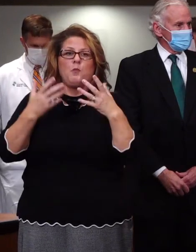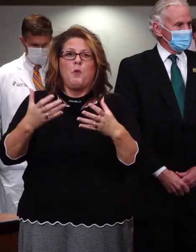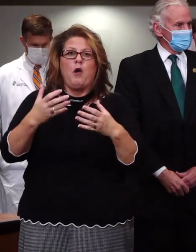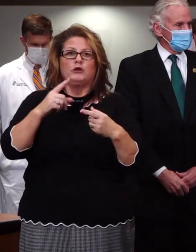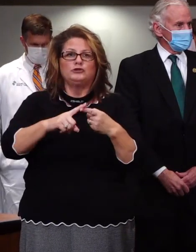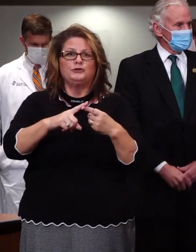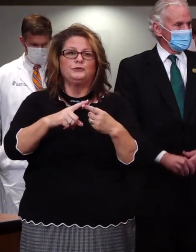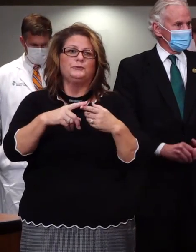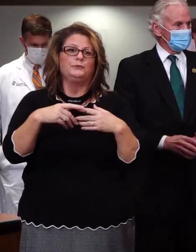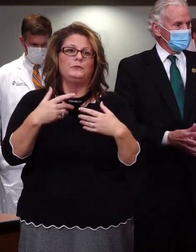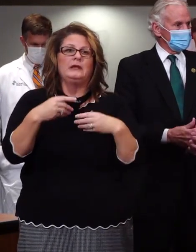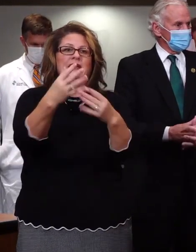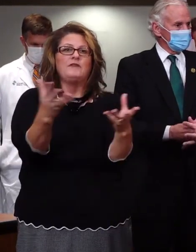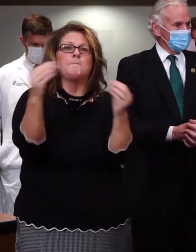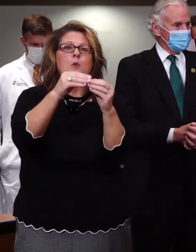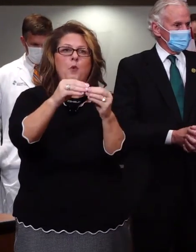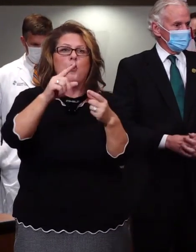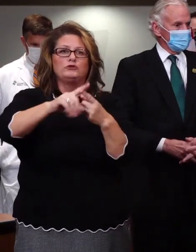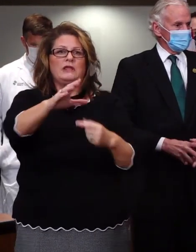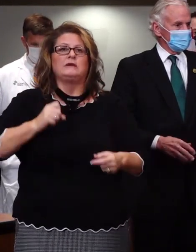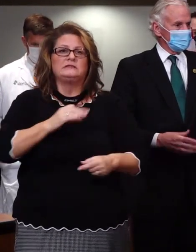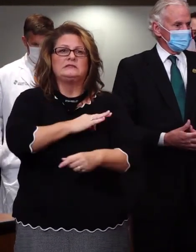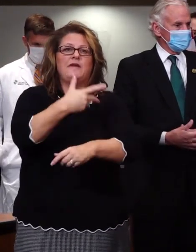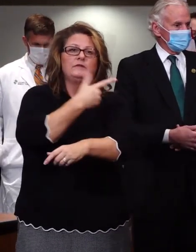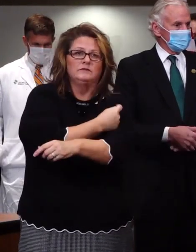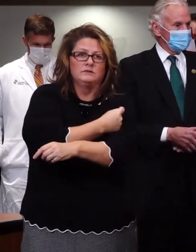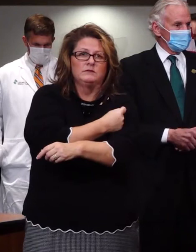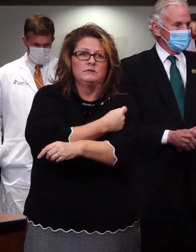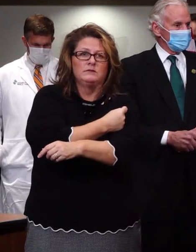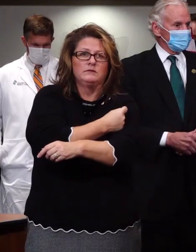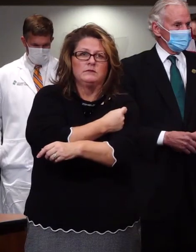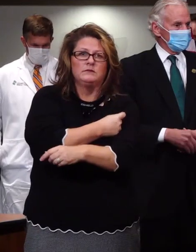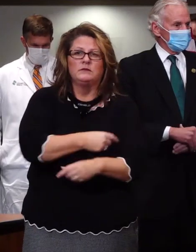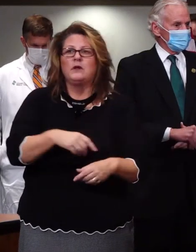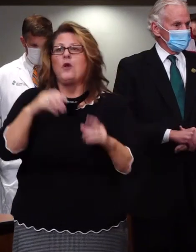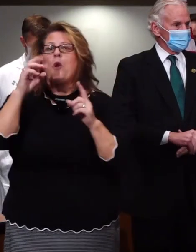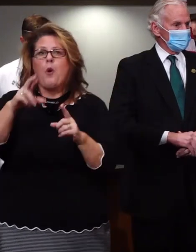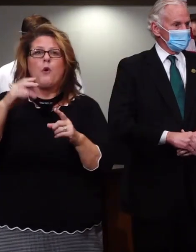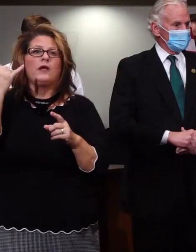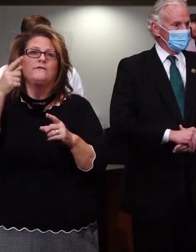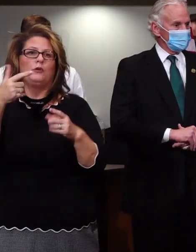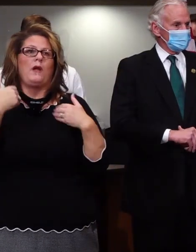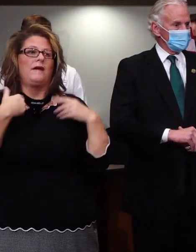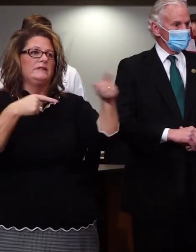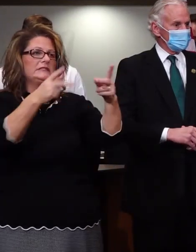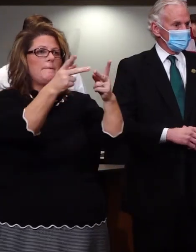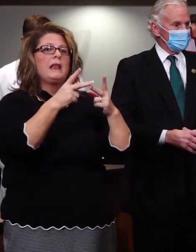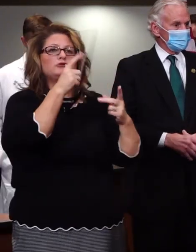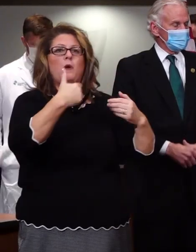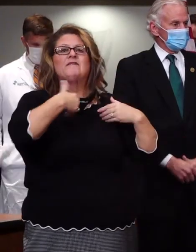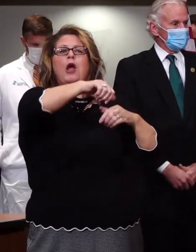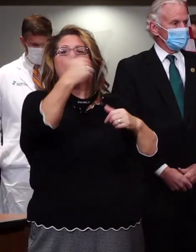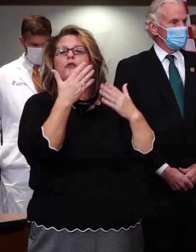vaccinated versus another facility that has a deeper bench, if you will. So we can provide